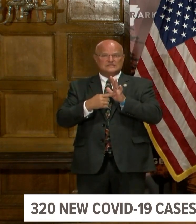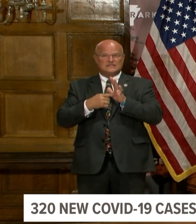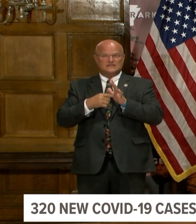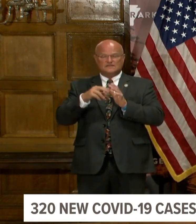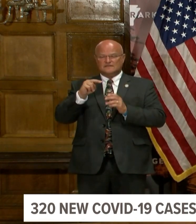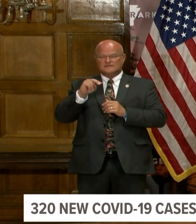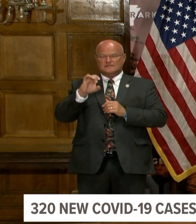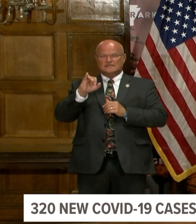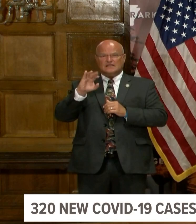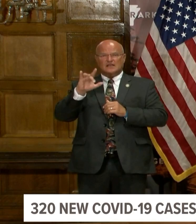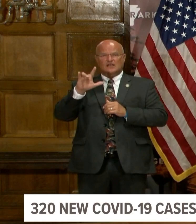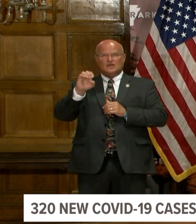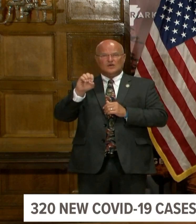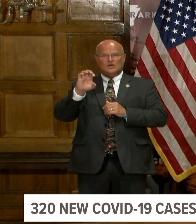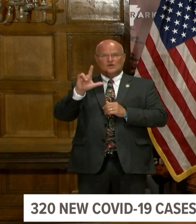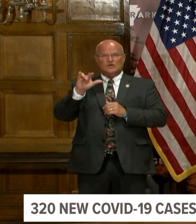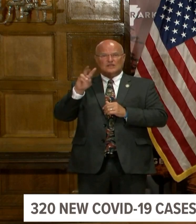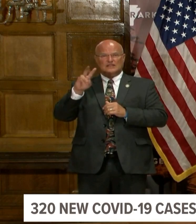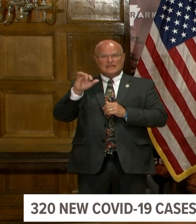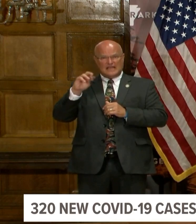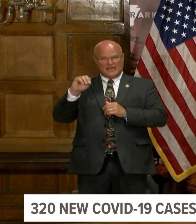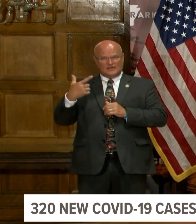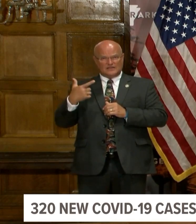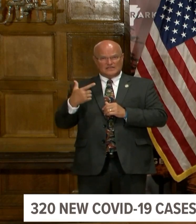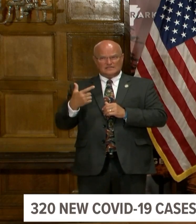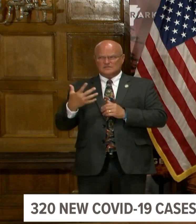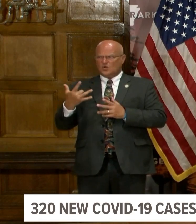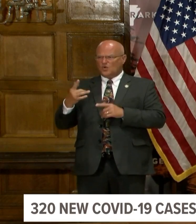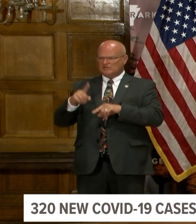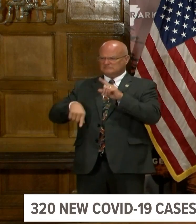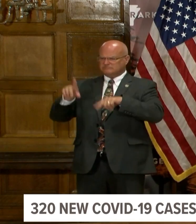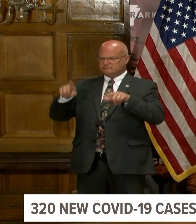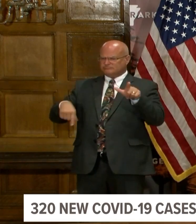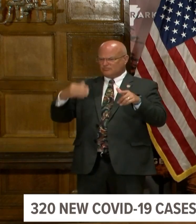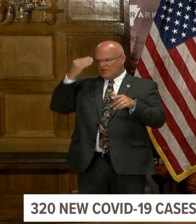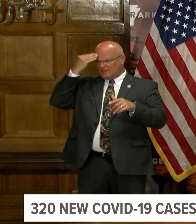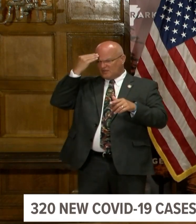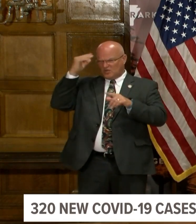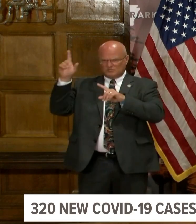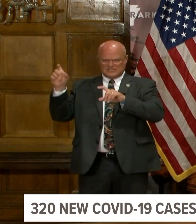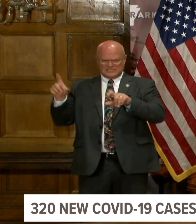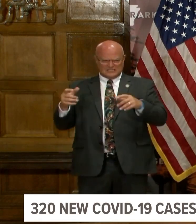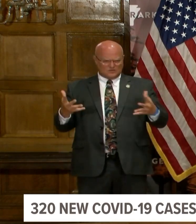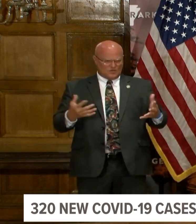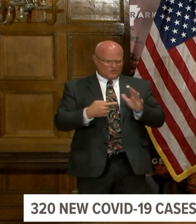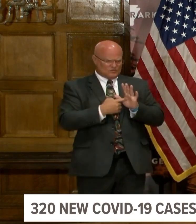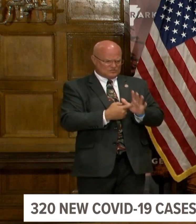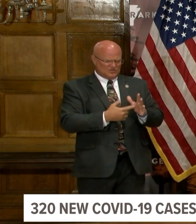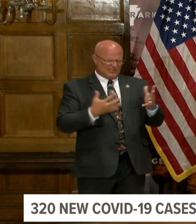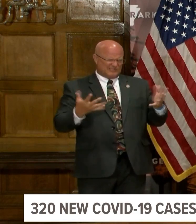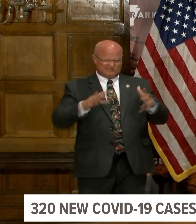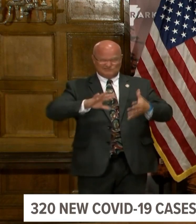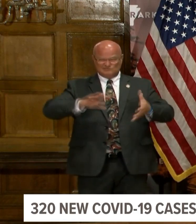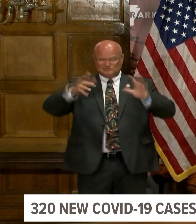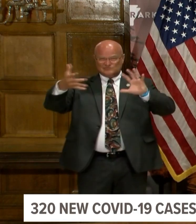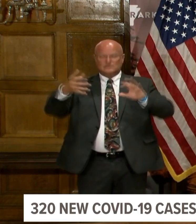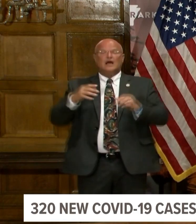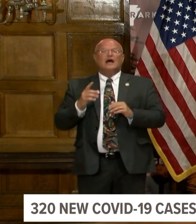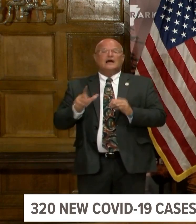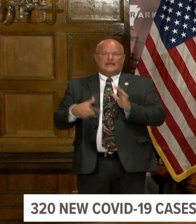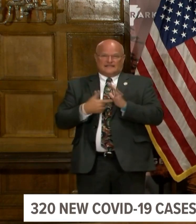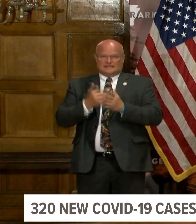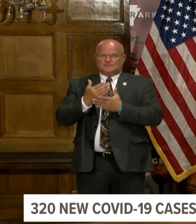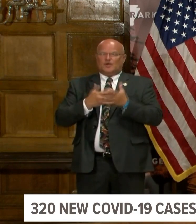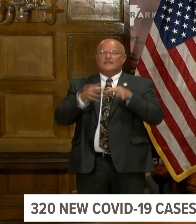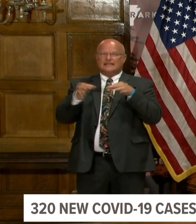Nicole Clowney, who raised the question as to why there's a discrepancy in what they know is being tested and what we're showing. I think this is a part